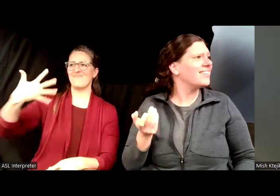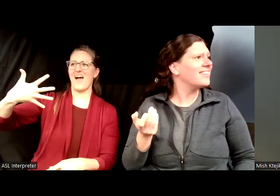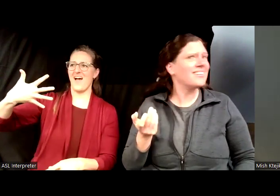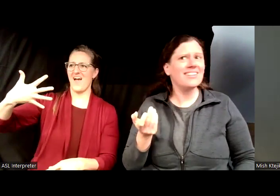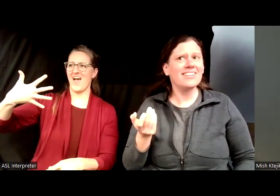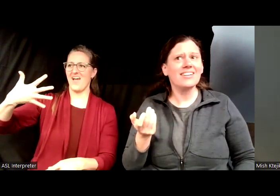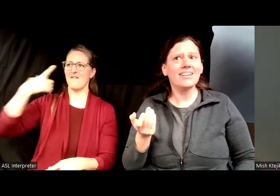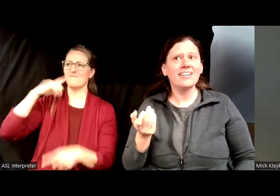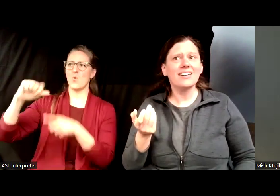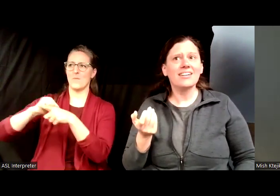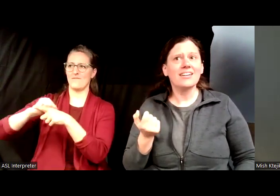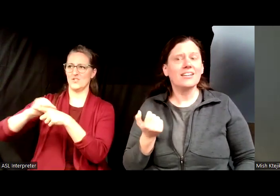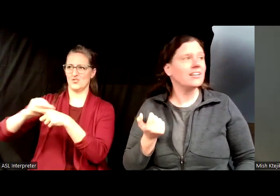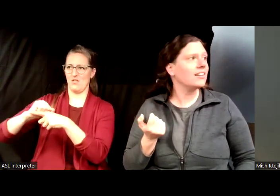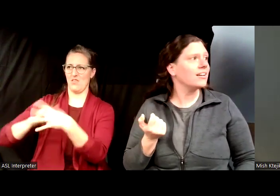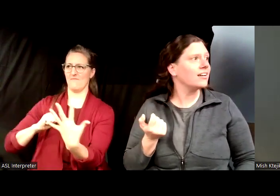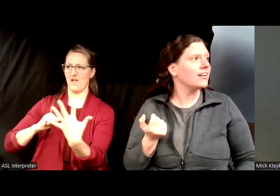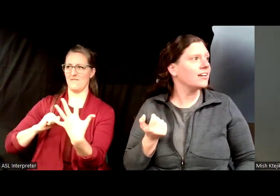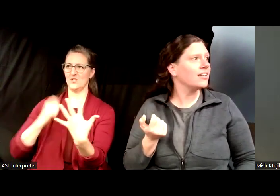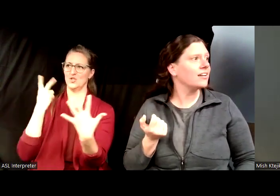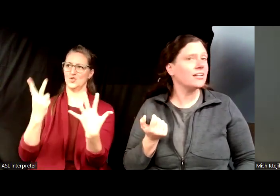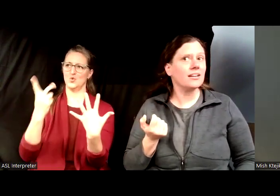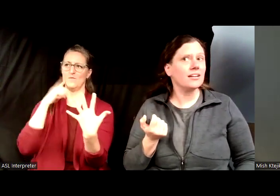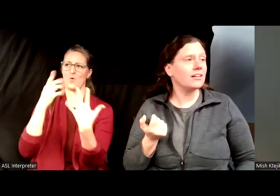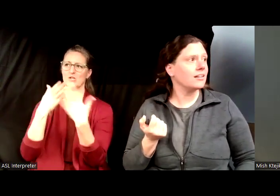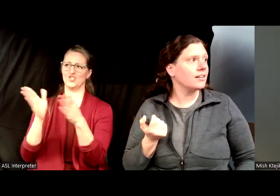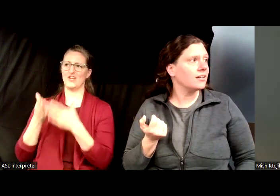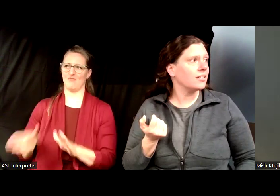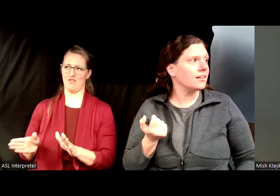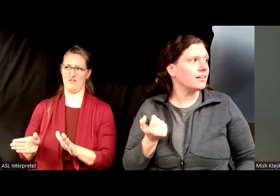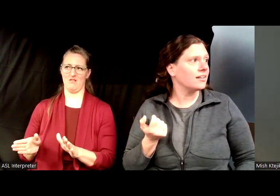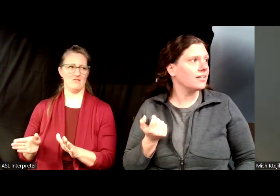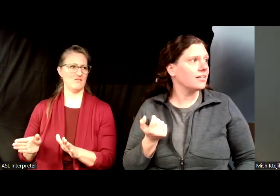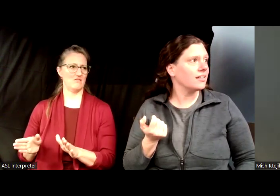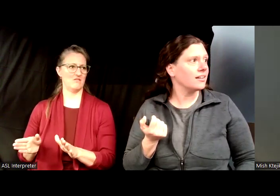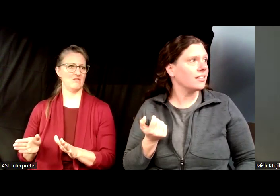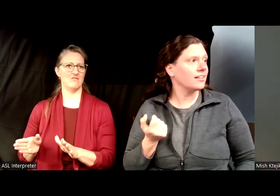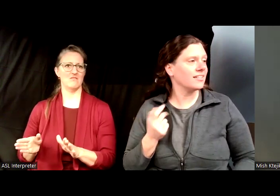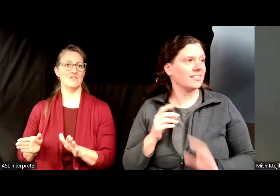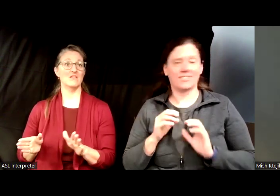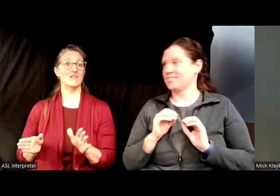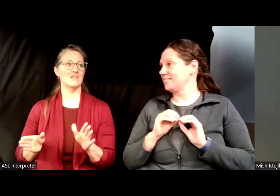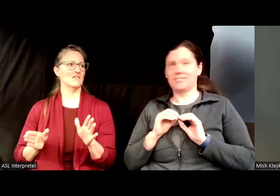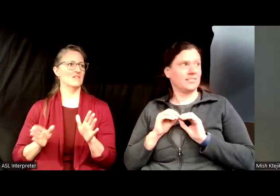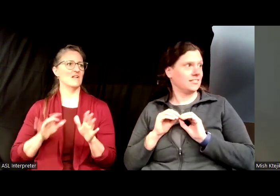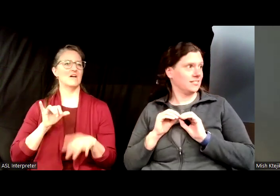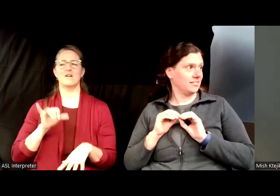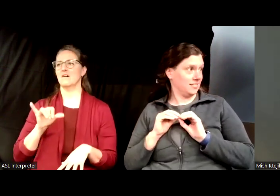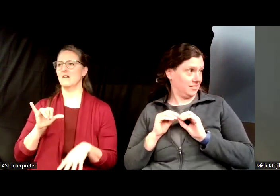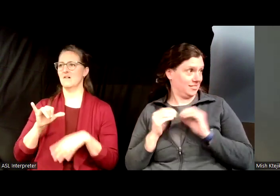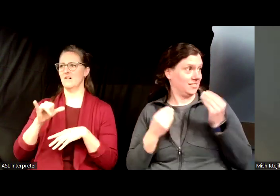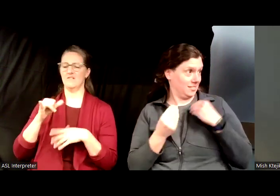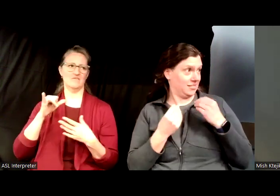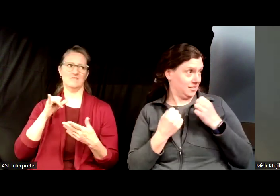for, this is Jack, 5 for provisional, 2 for general. For generalists.